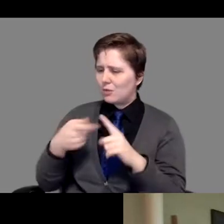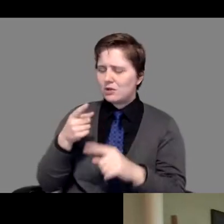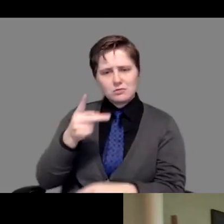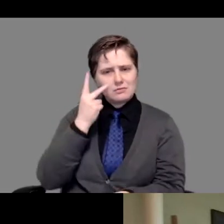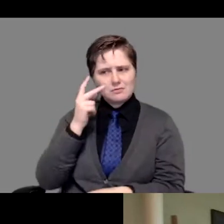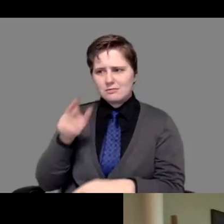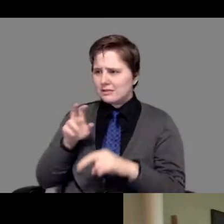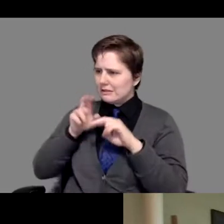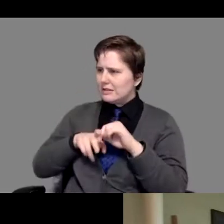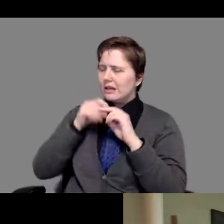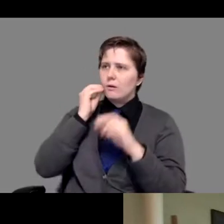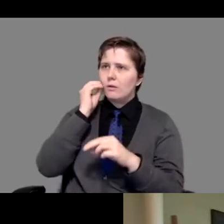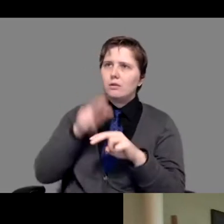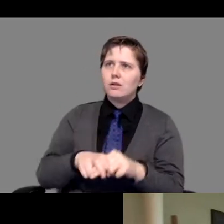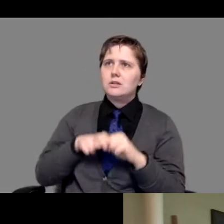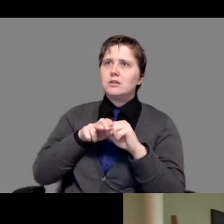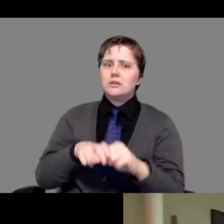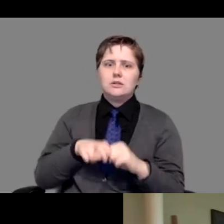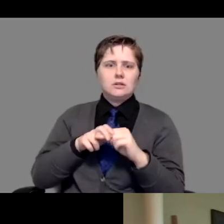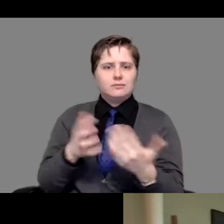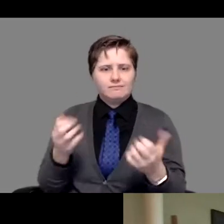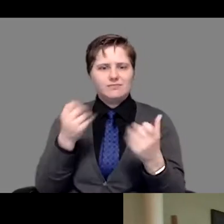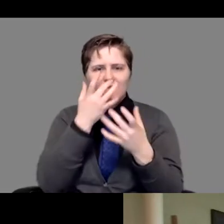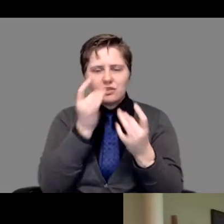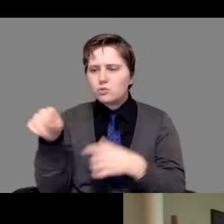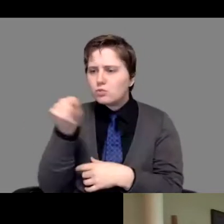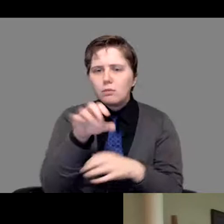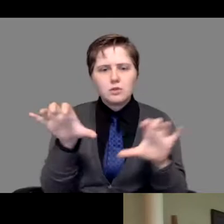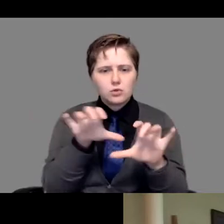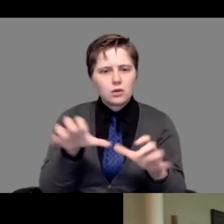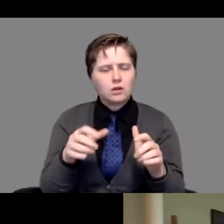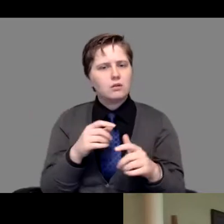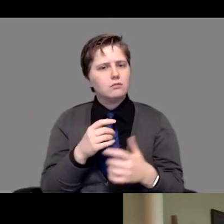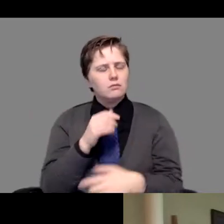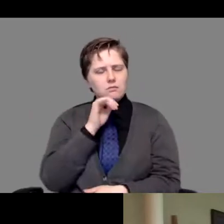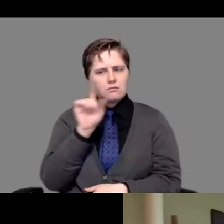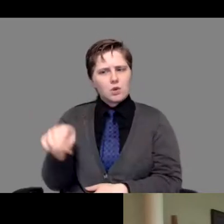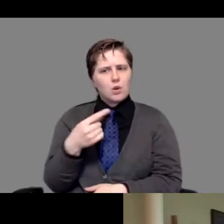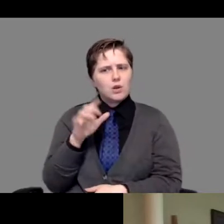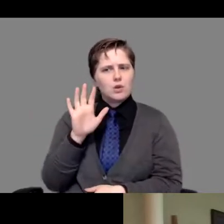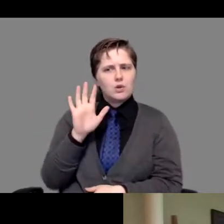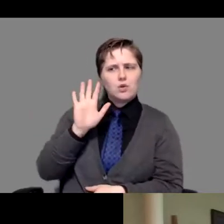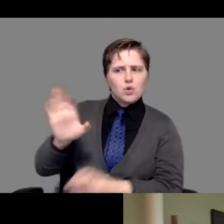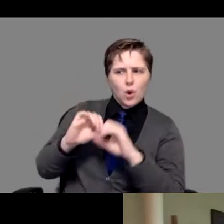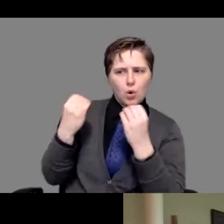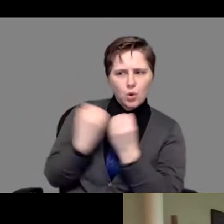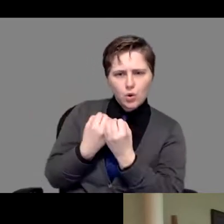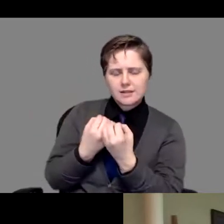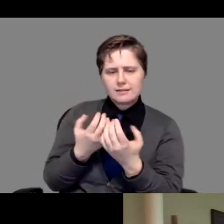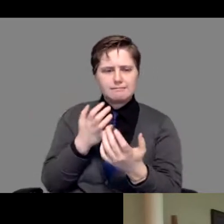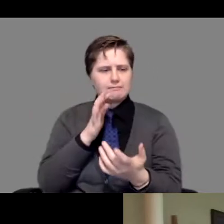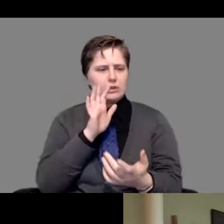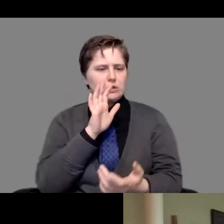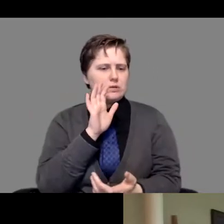home, especially, a lot of interest in what you guys have been doing. But it hasn't just been your own organizations or